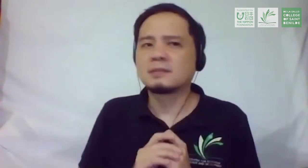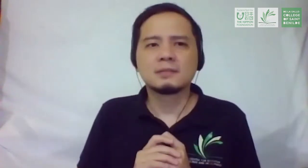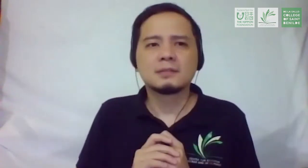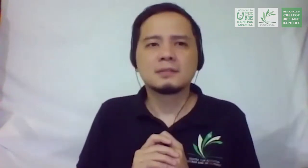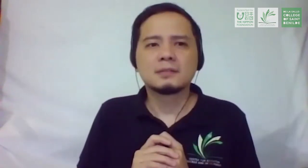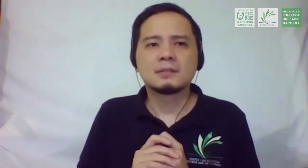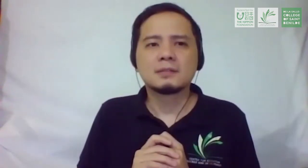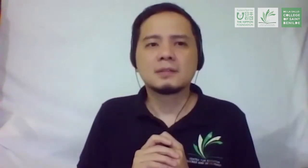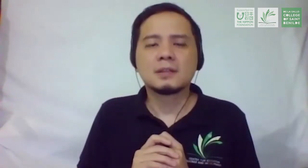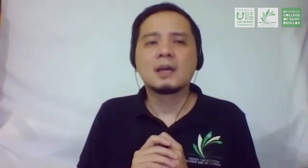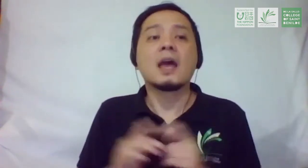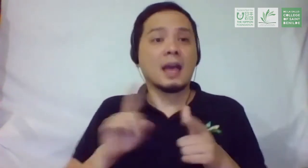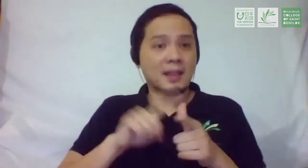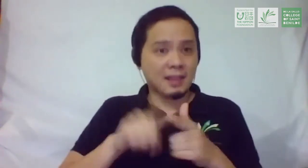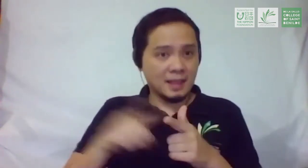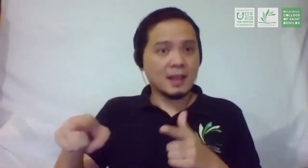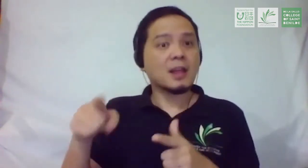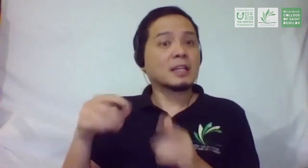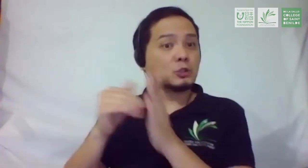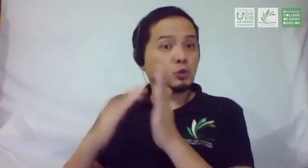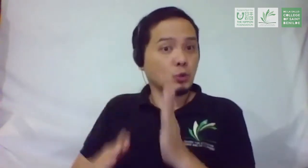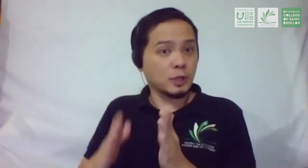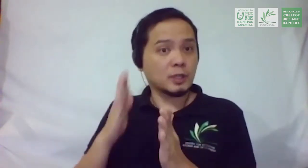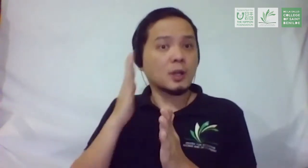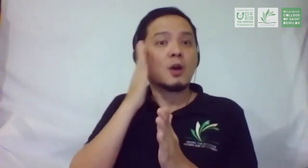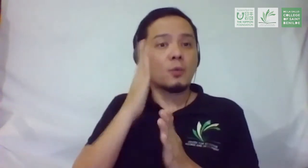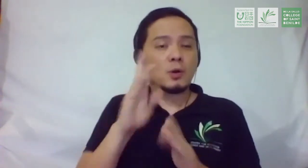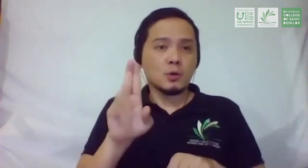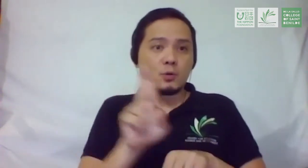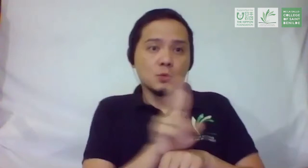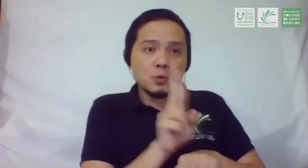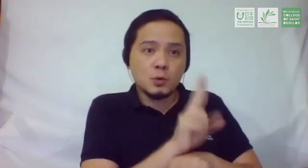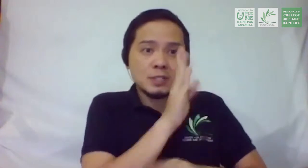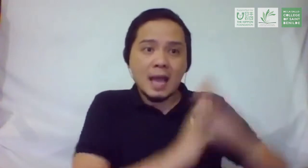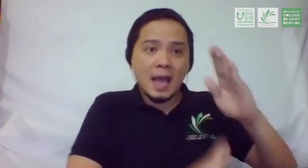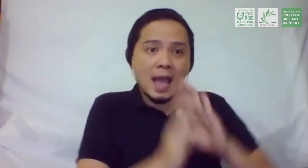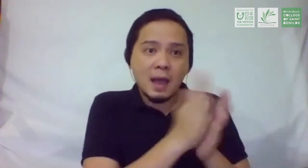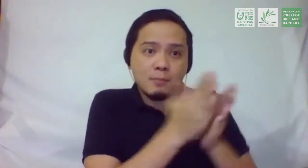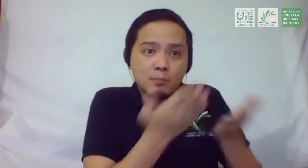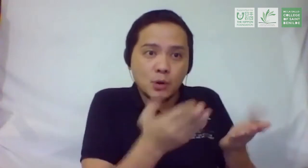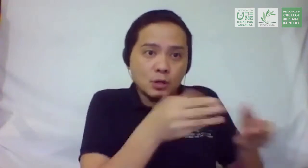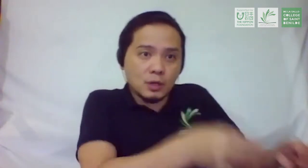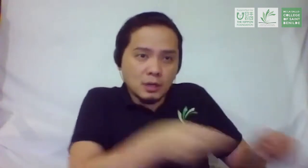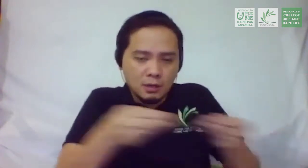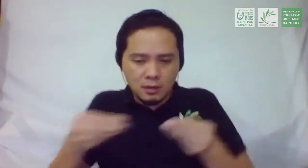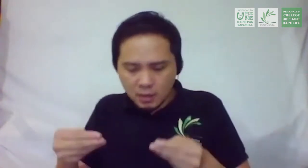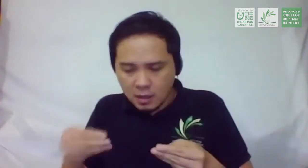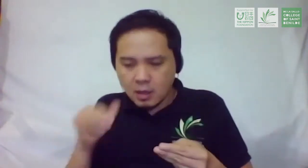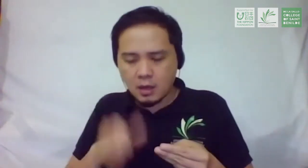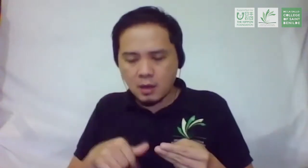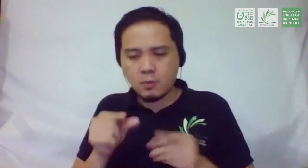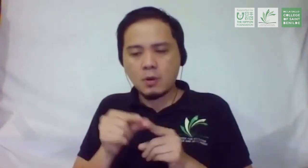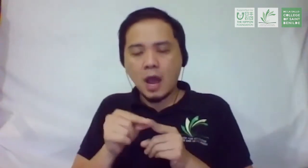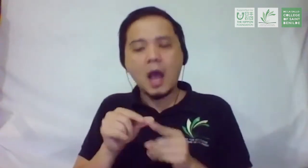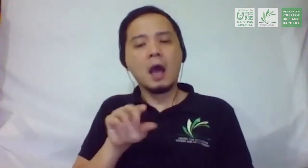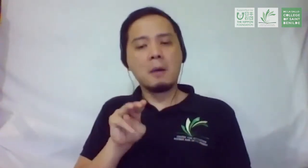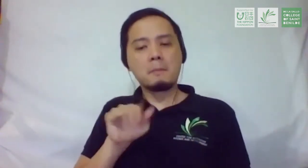They use the textbook, the handbook to find the vocabulary.